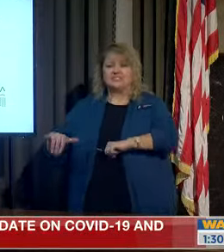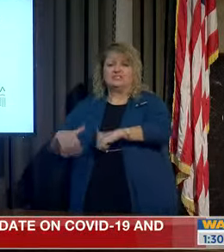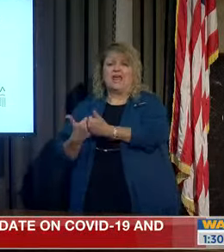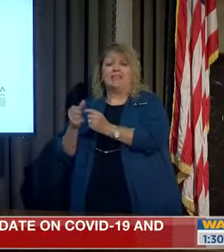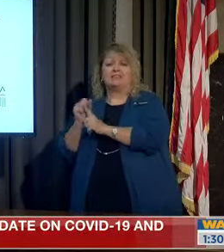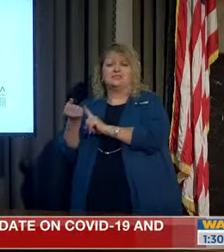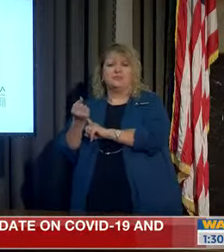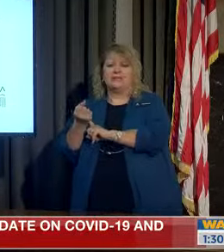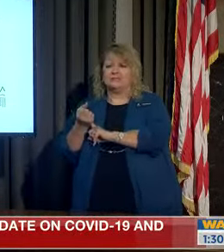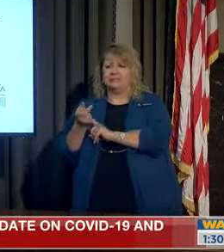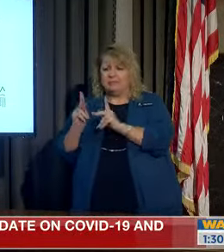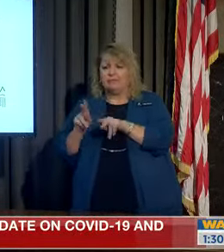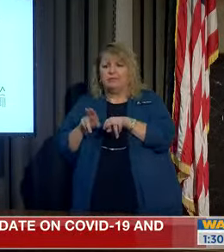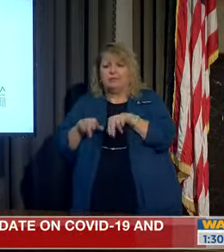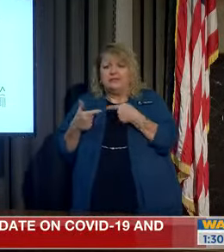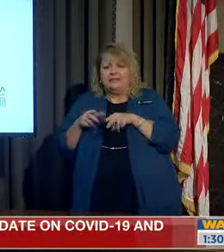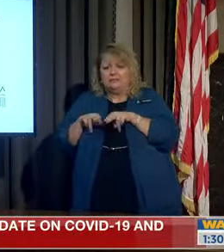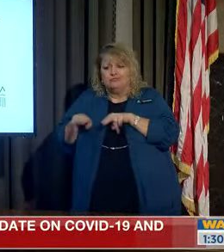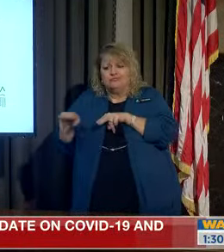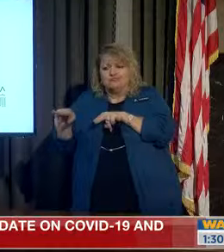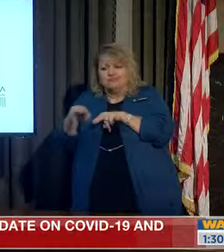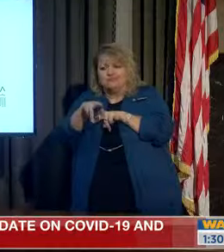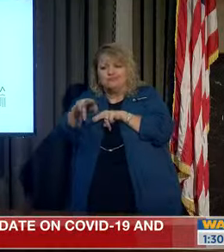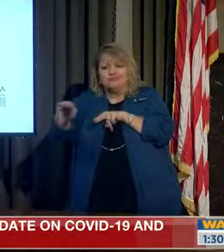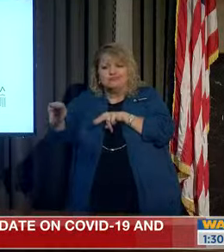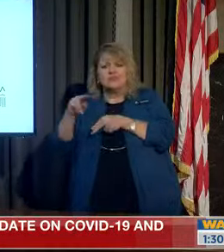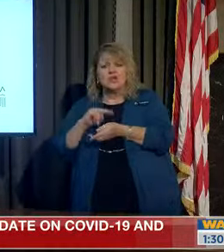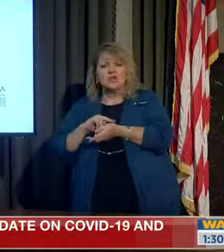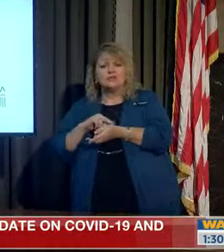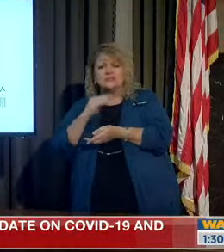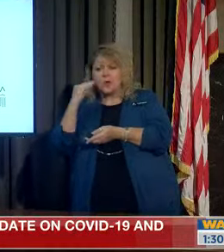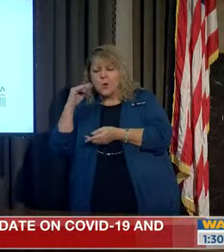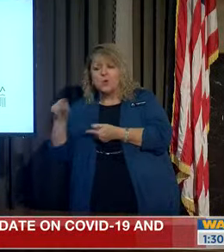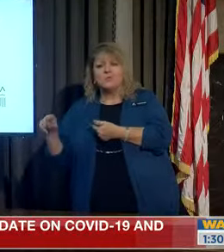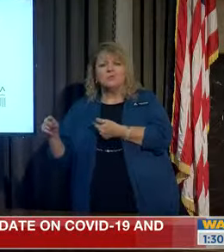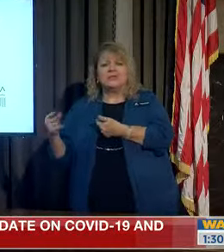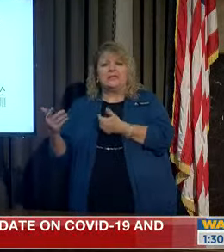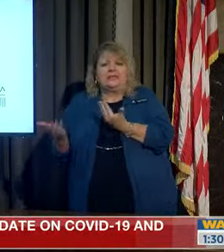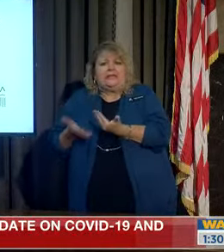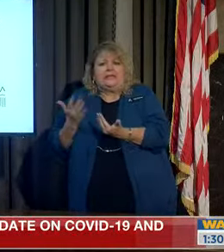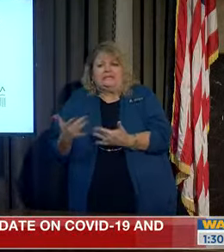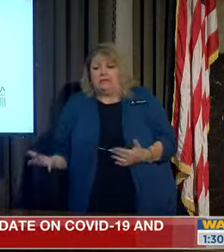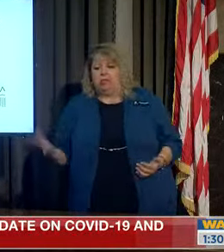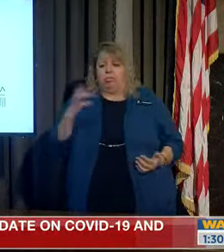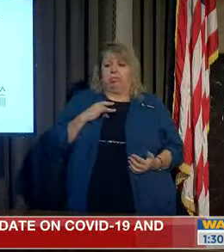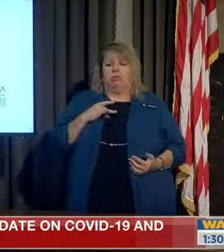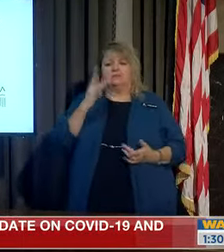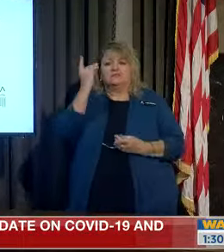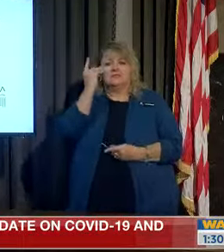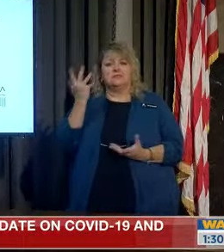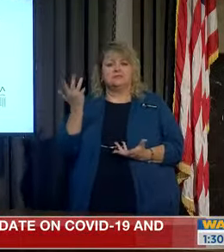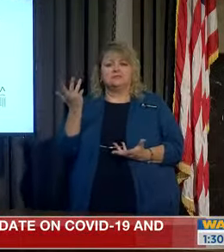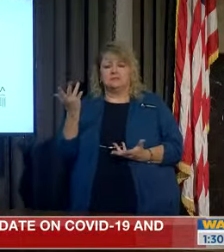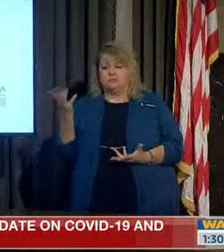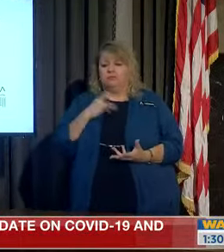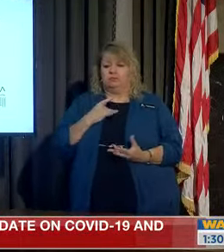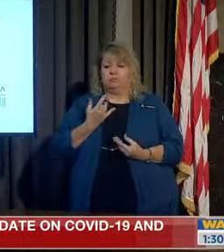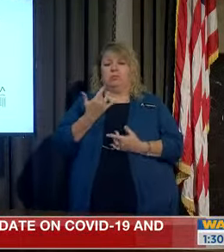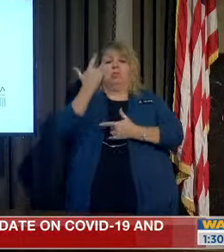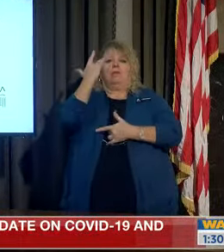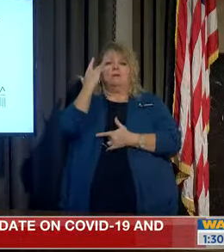the stakes are the highest because nursing home residents are amongst the most vulnerable to severe disease, where it's the most challenging to control